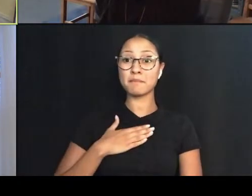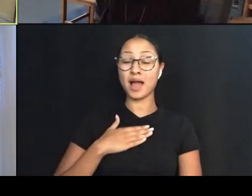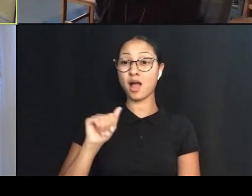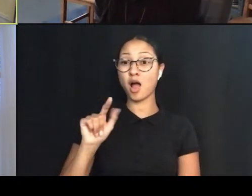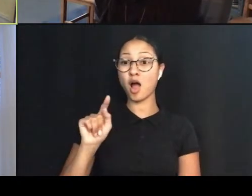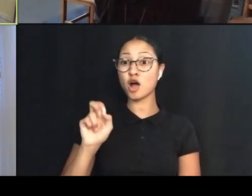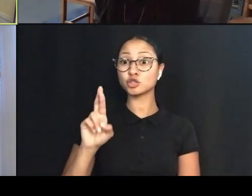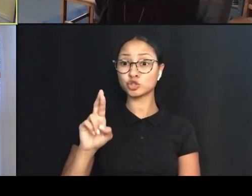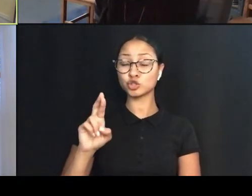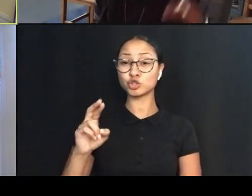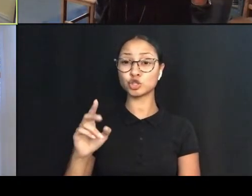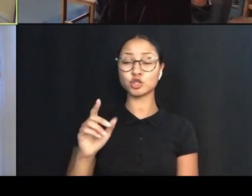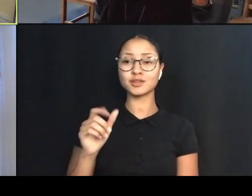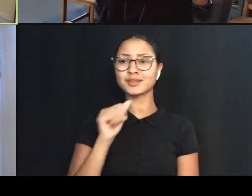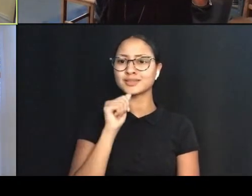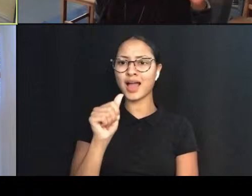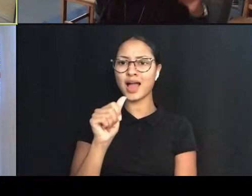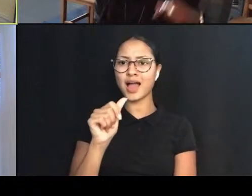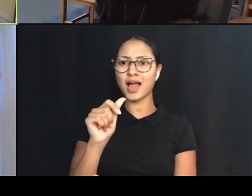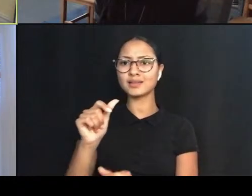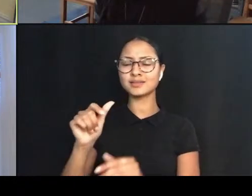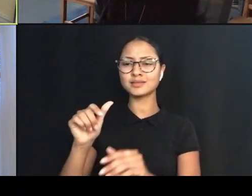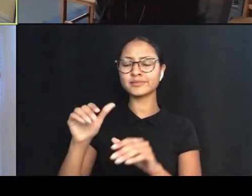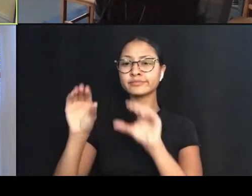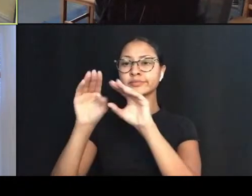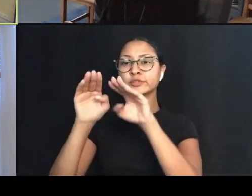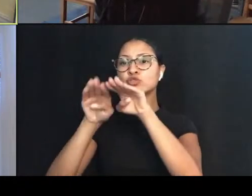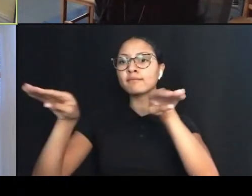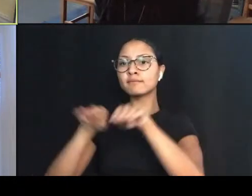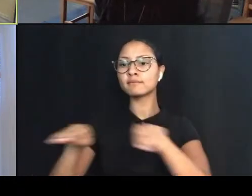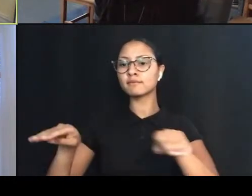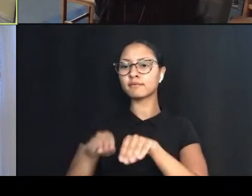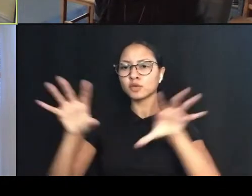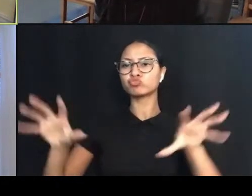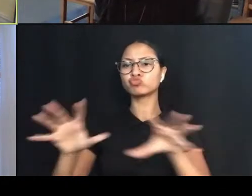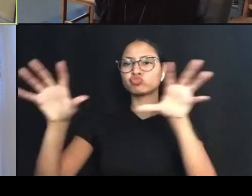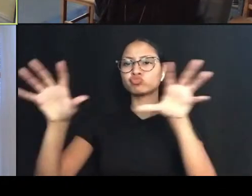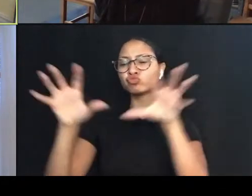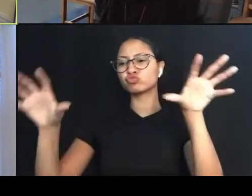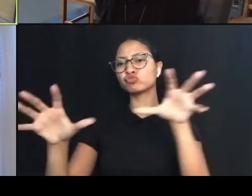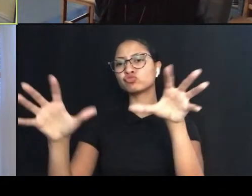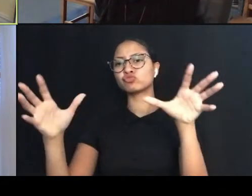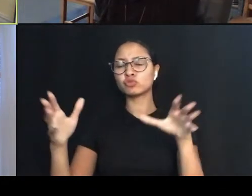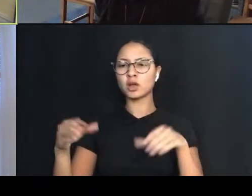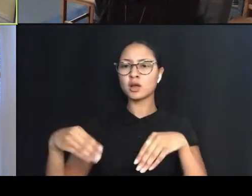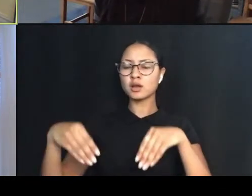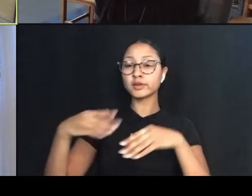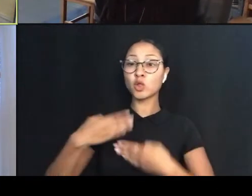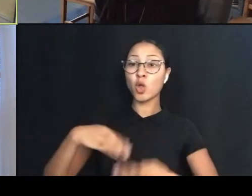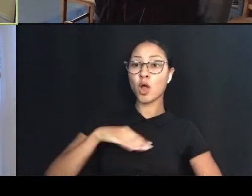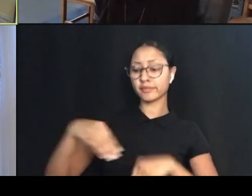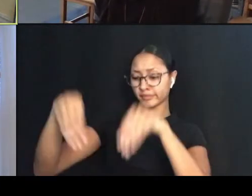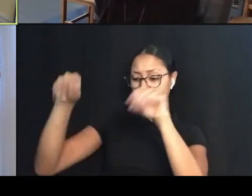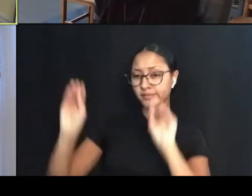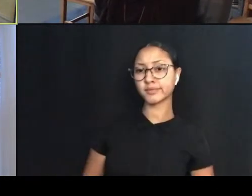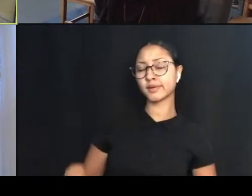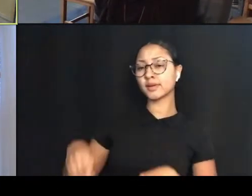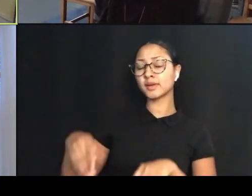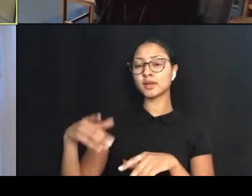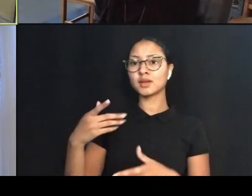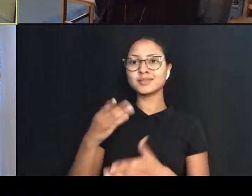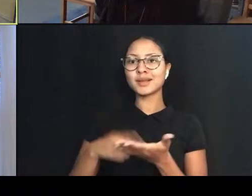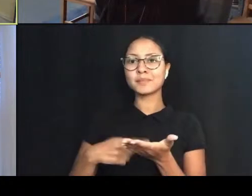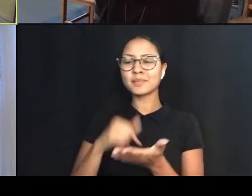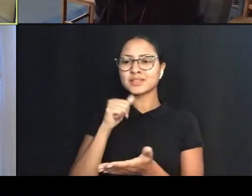altar. Sometimes you're the candles. Sometimes you are the cloth. Sometimes you are the prayers, right? And so when you